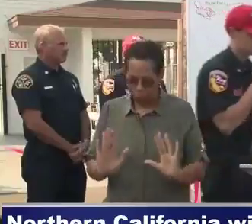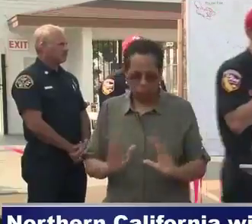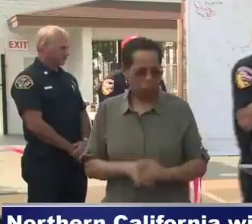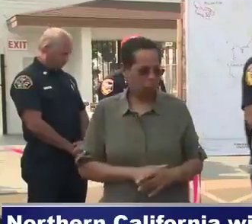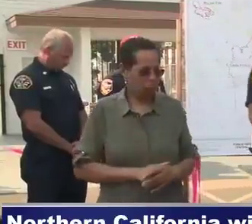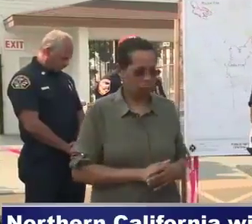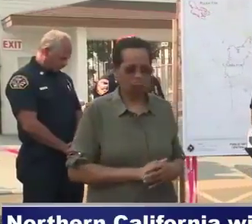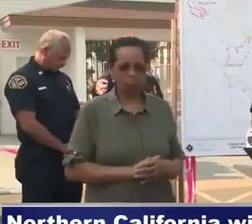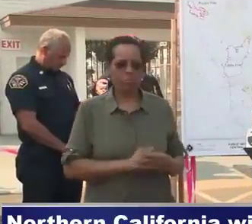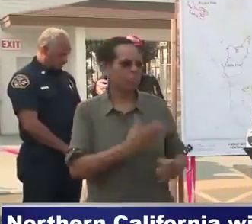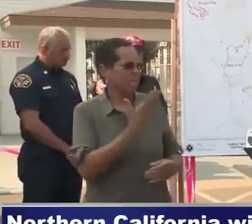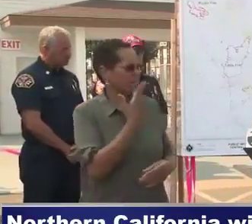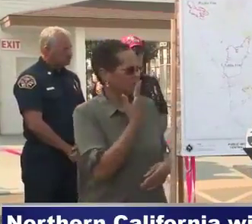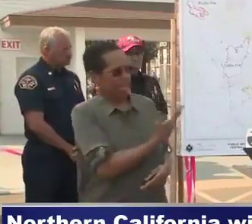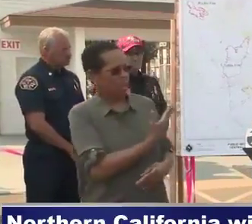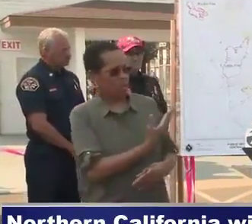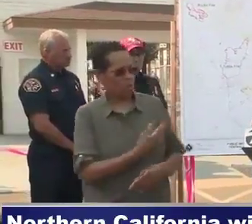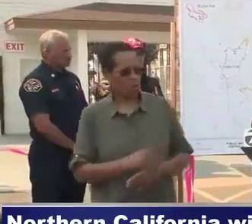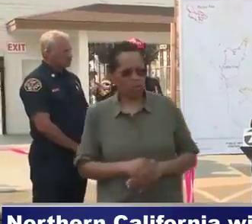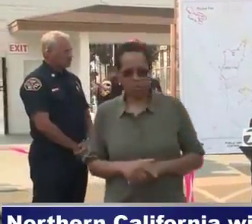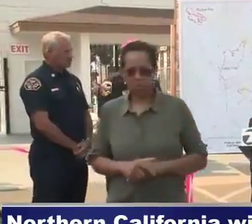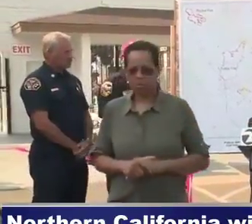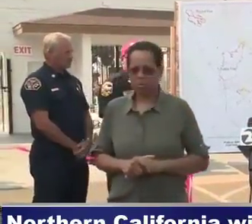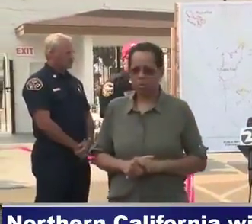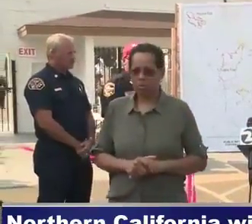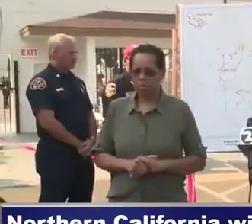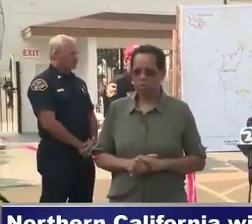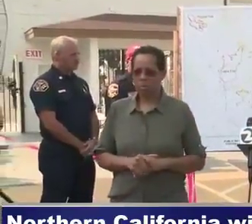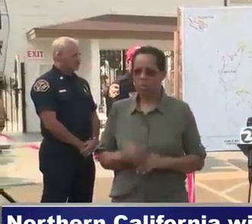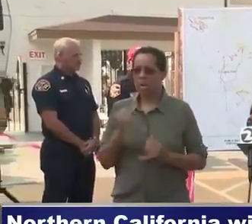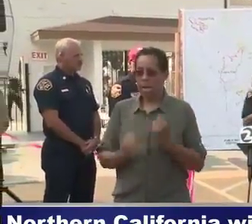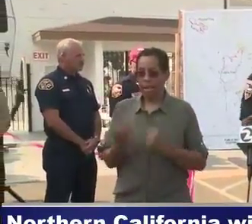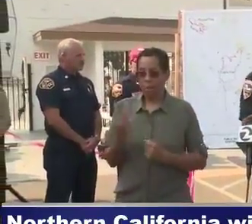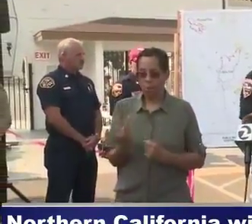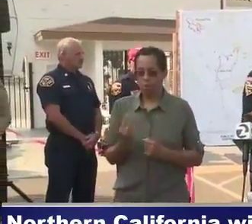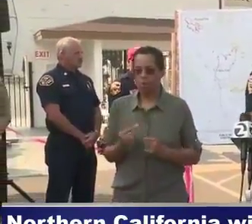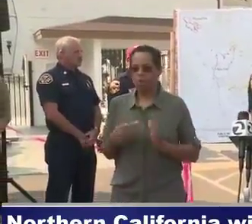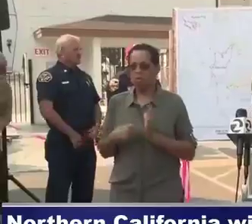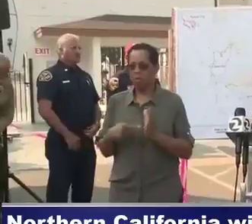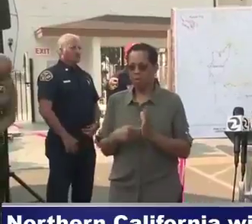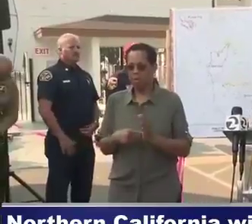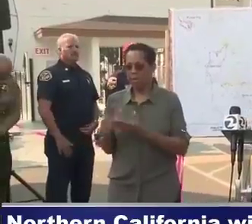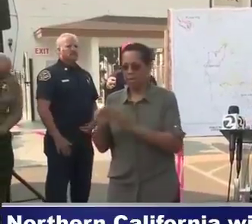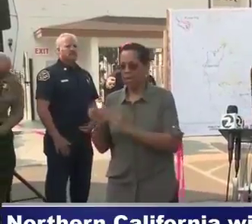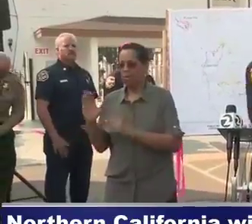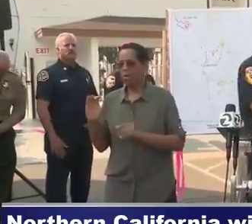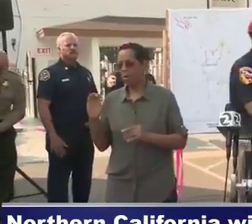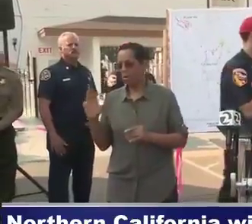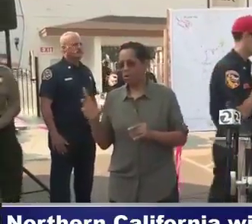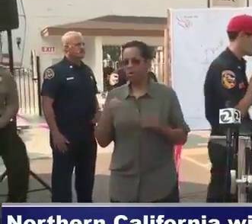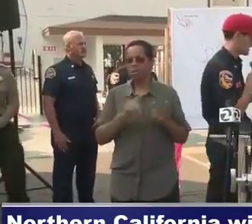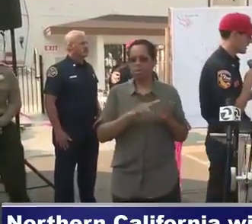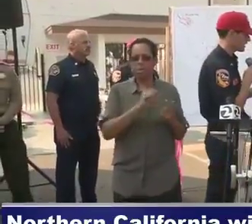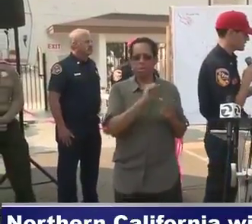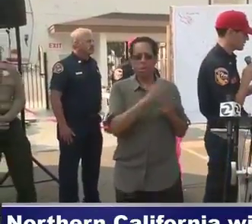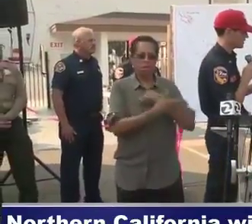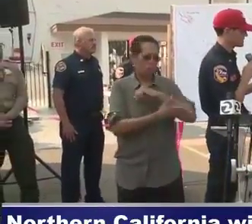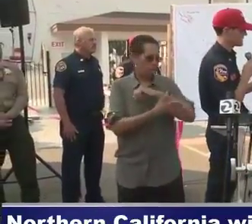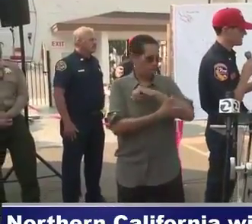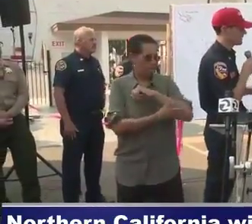Thank you, sir. And our final two speakers are going to come up together, and they represent the city of Santa Rosa and the county of Sonoma, and that's Mayor Corsi